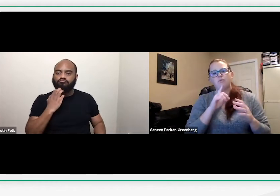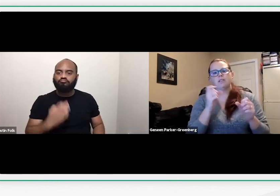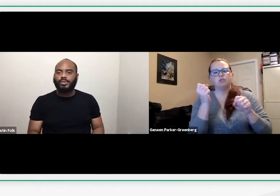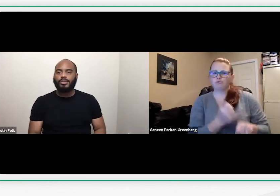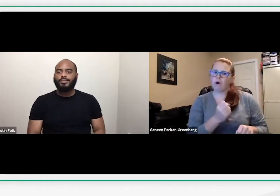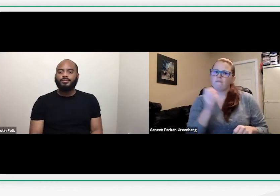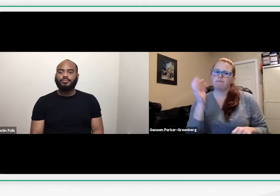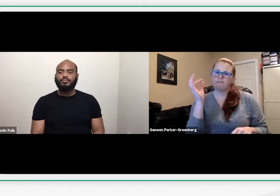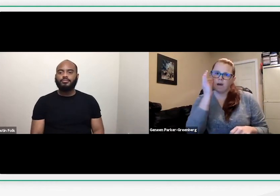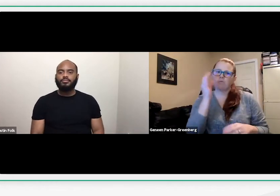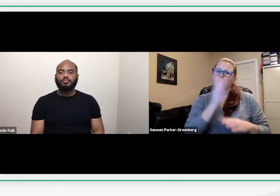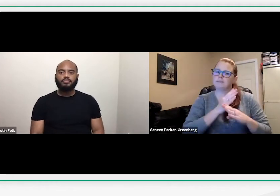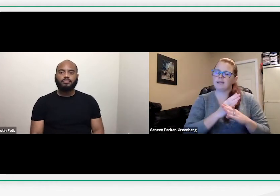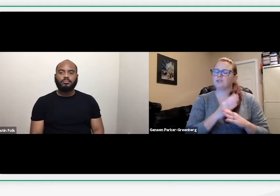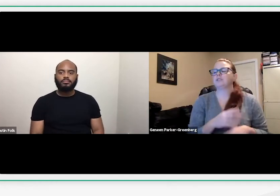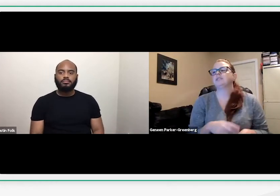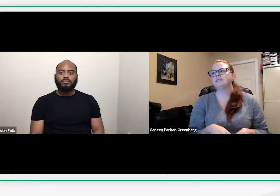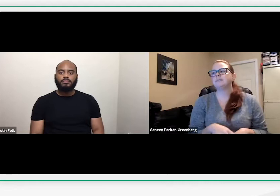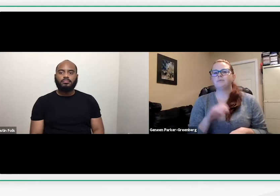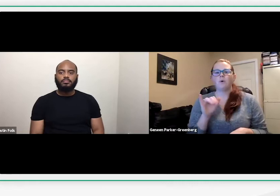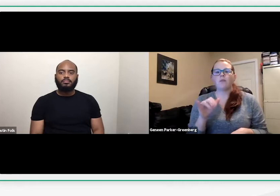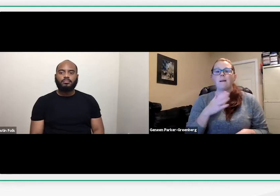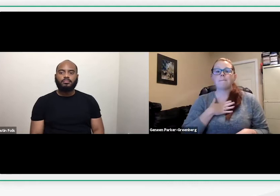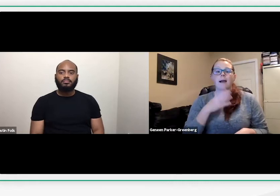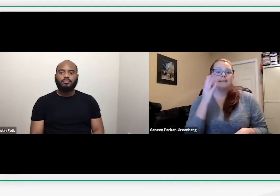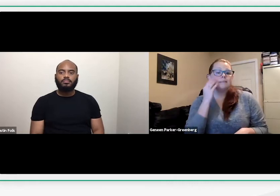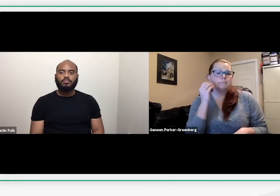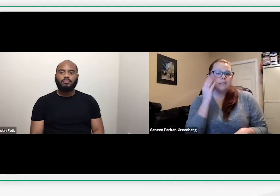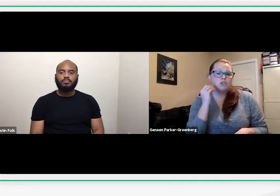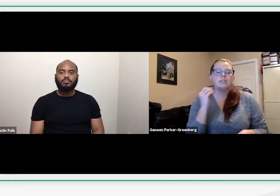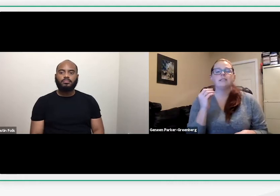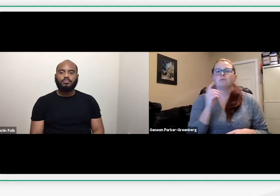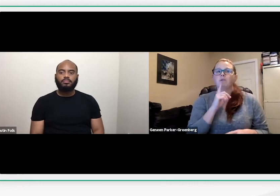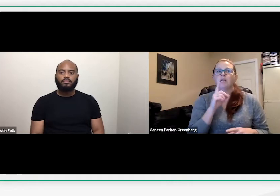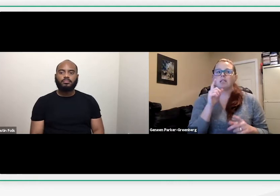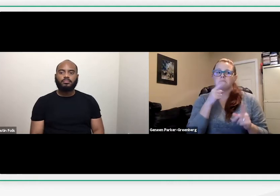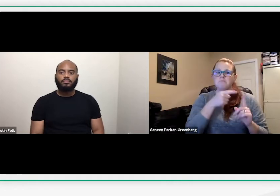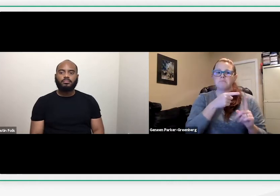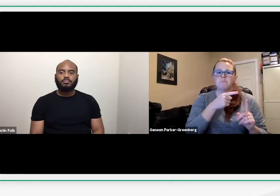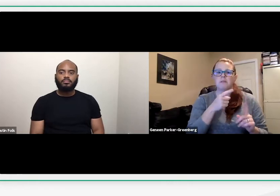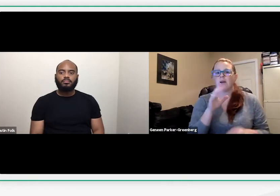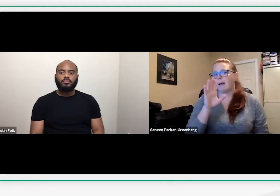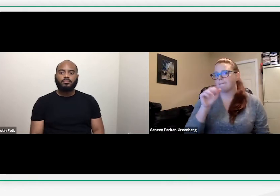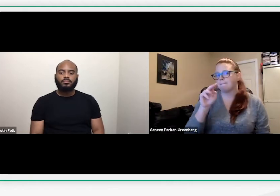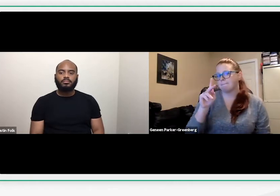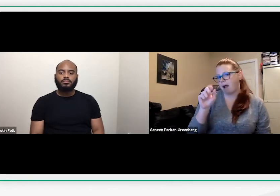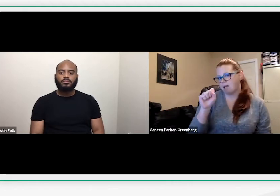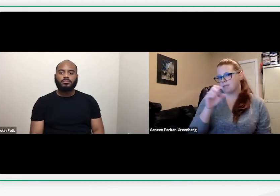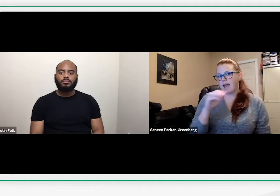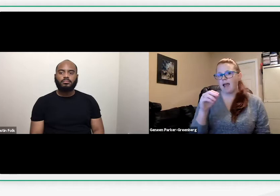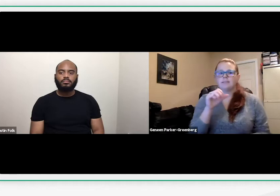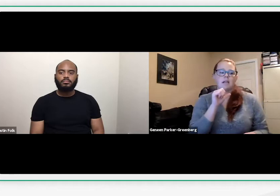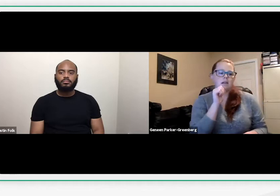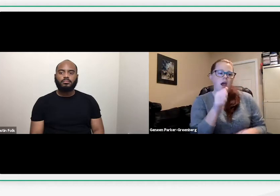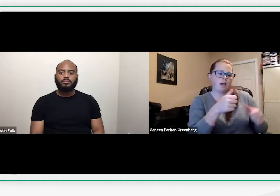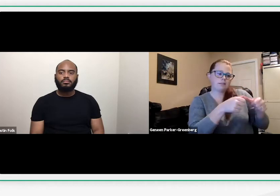place where there should have been. So from that, they established very strong federal protections for